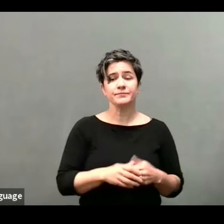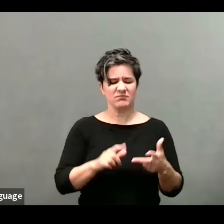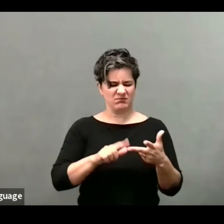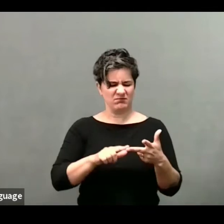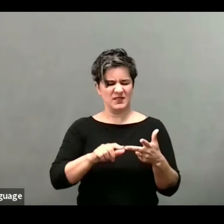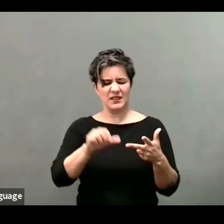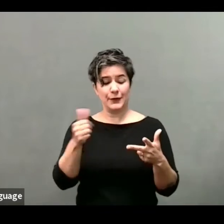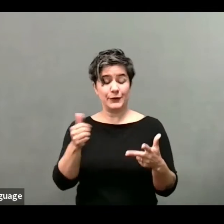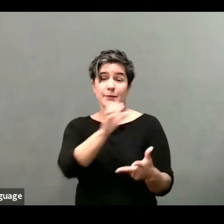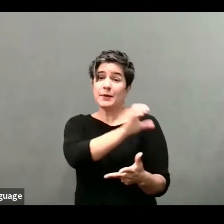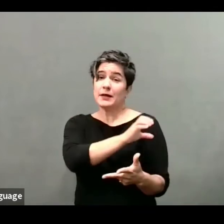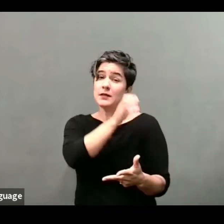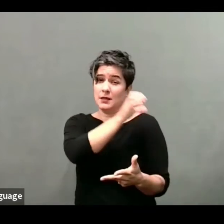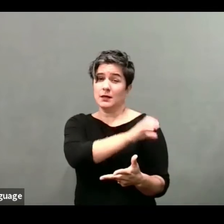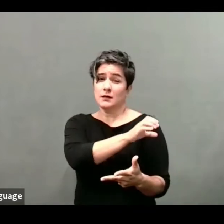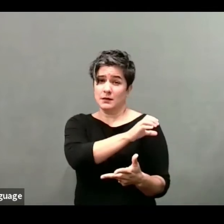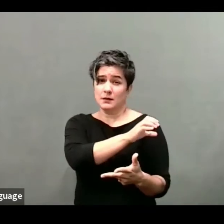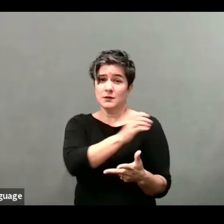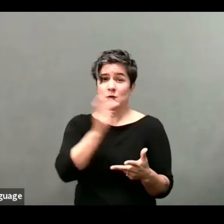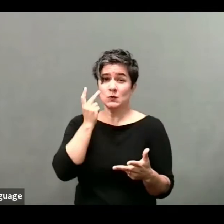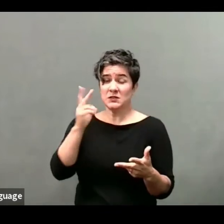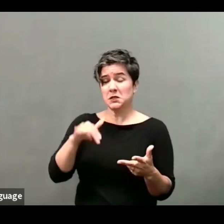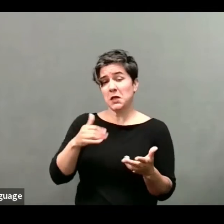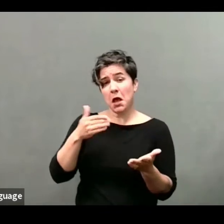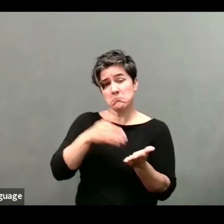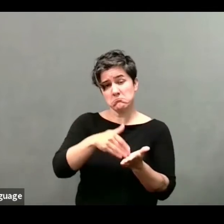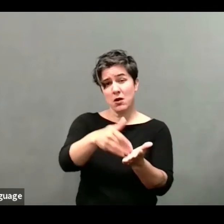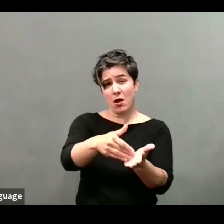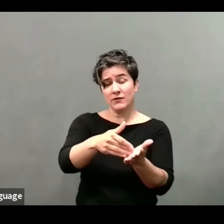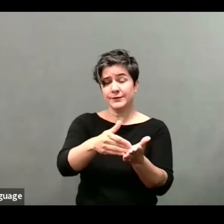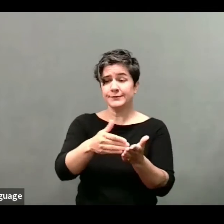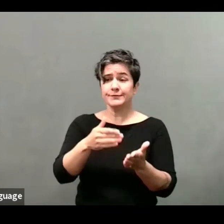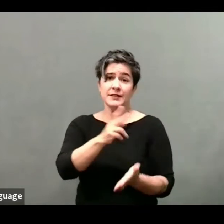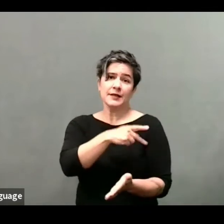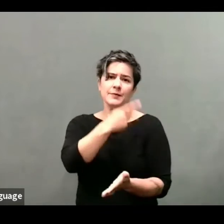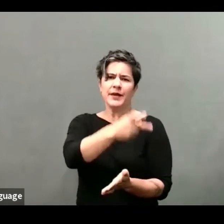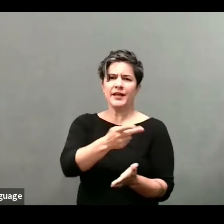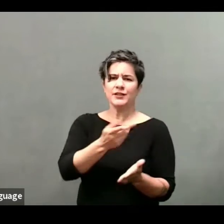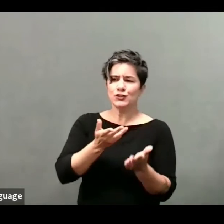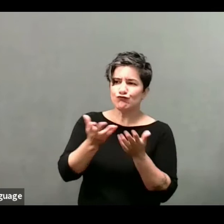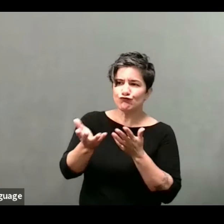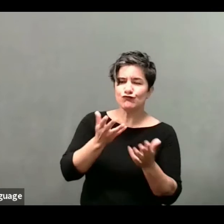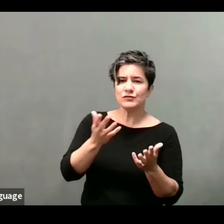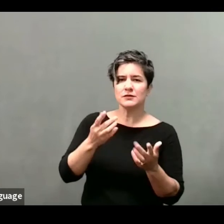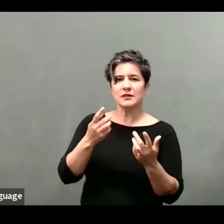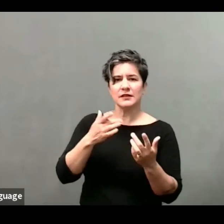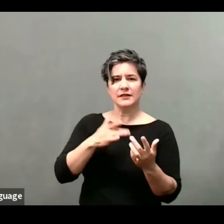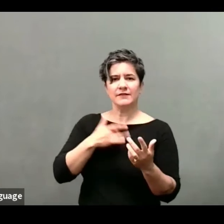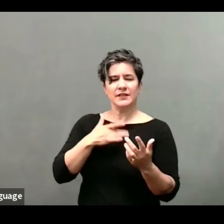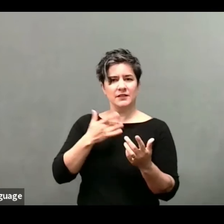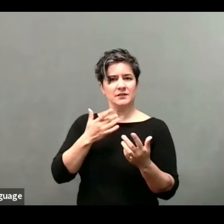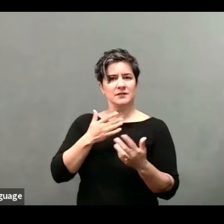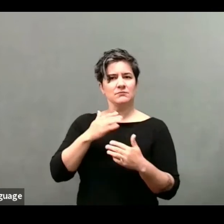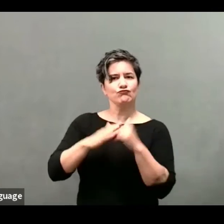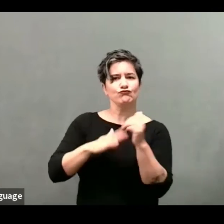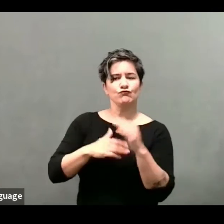option that we see fairly commonly, where a patient may feel comfortable disclosing to a primary care